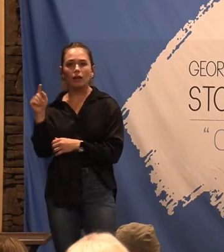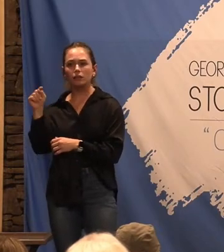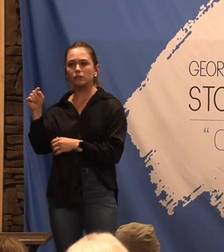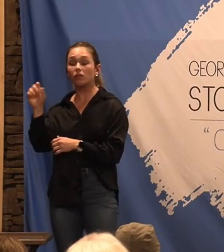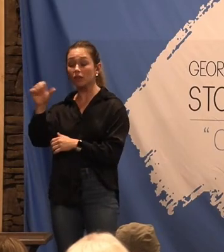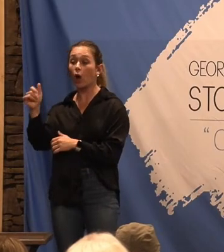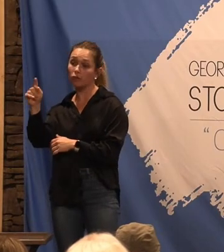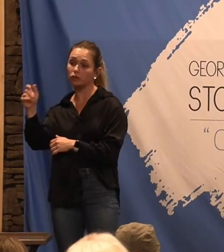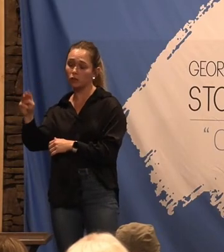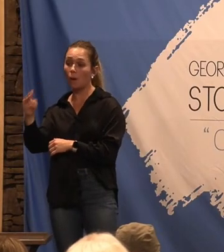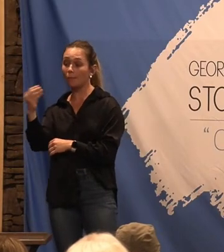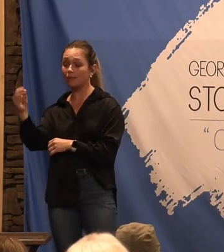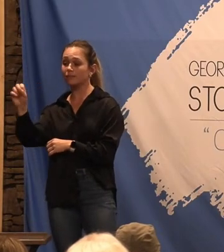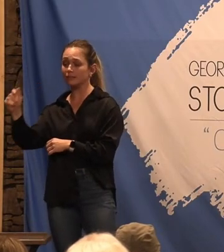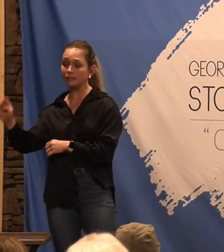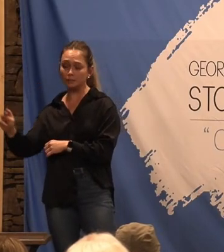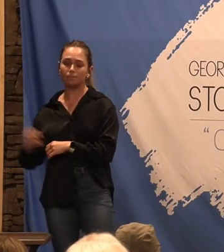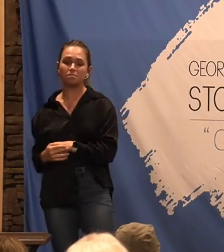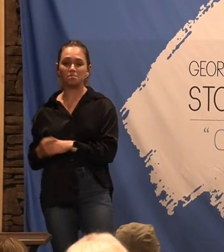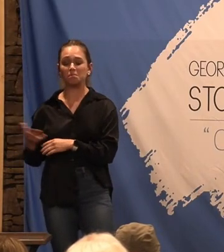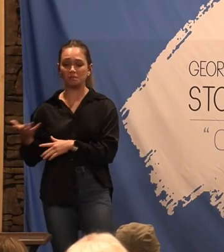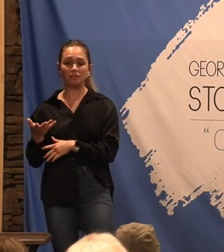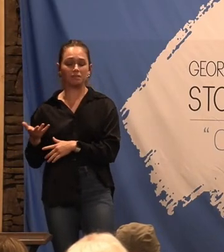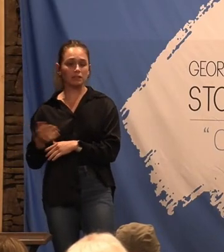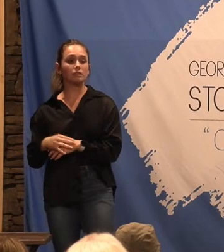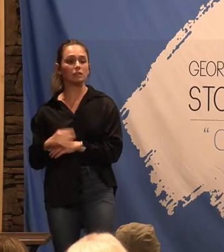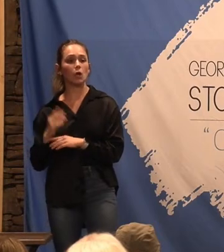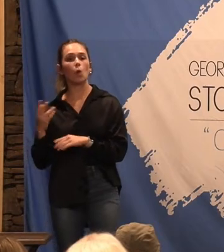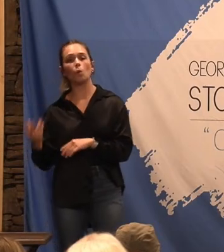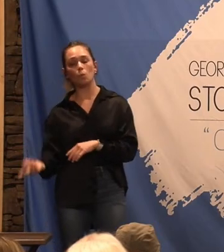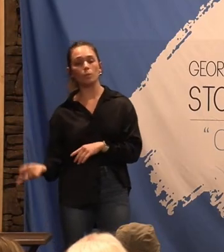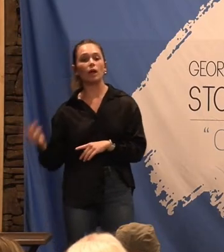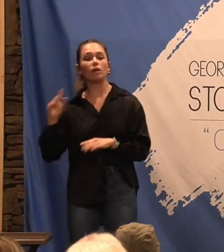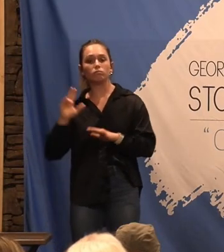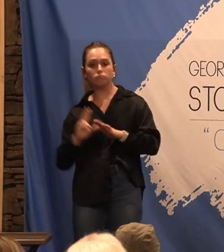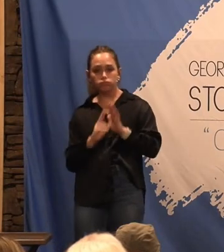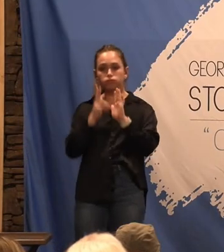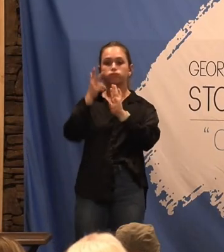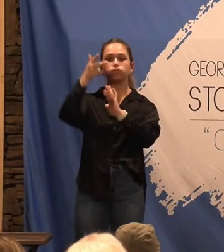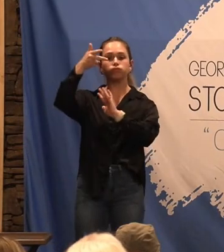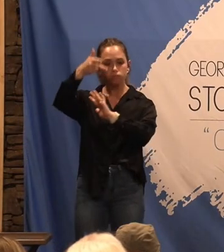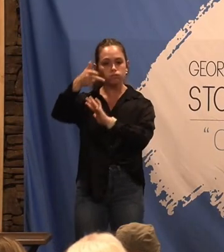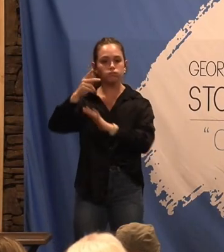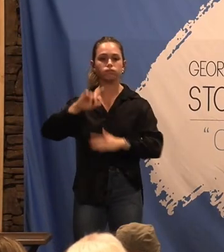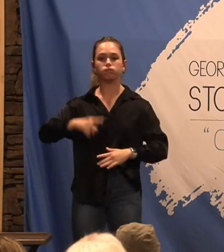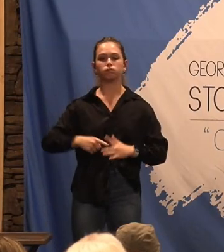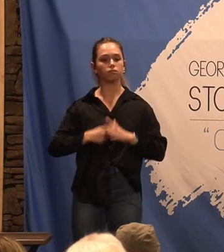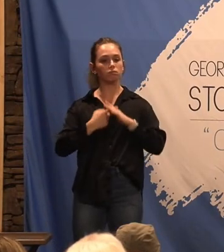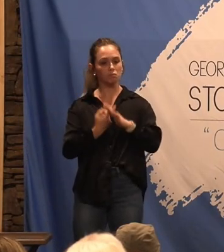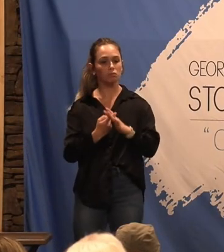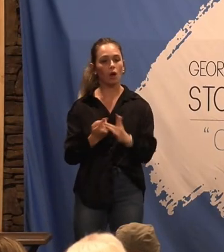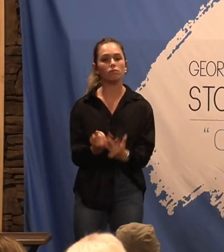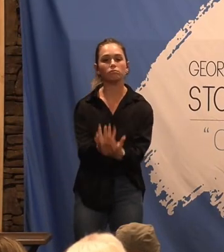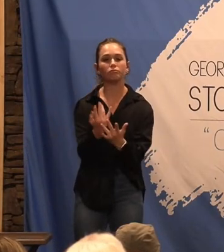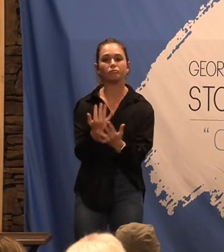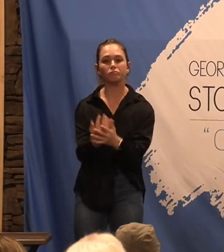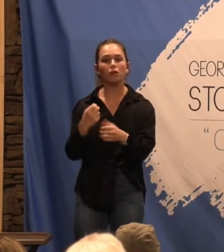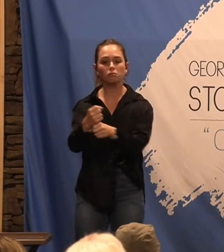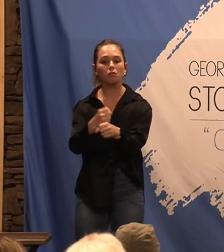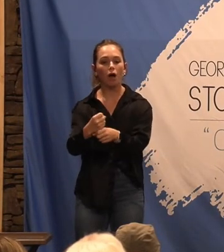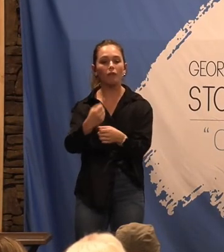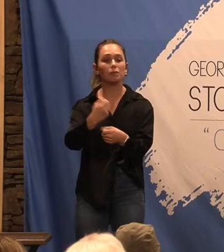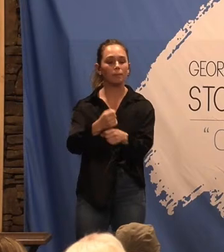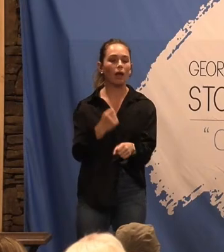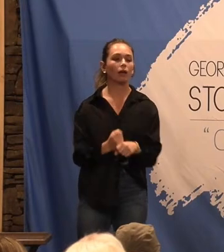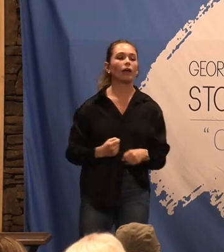Harmon and Sam Burton. So we got up there on top of the mountain. Them old boys built a fire and put the coffee pots on and started